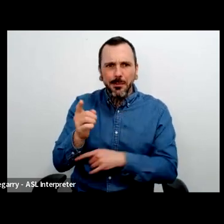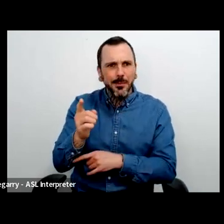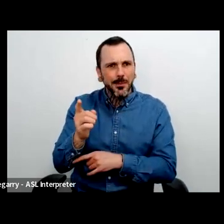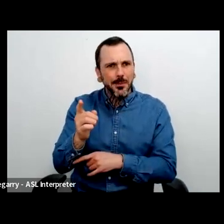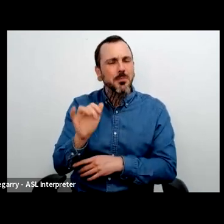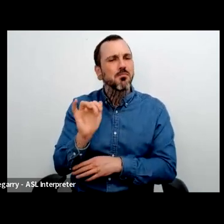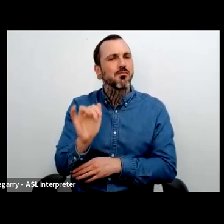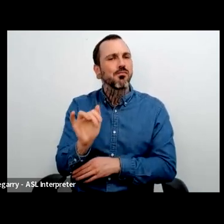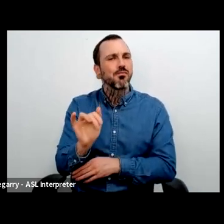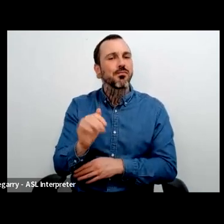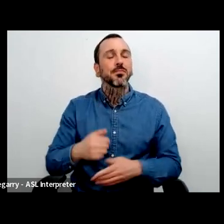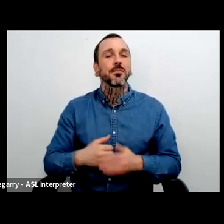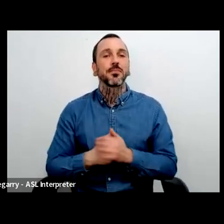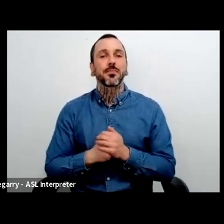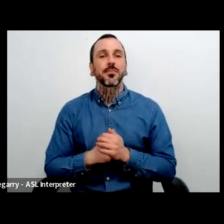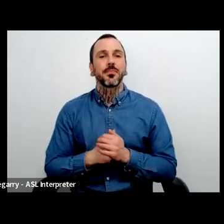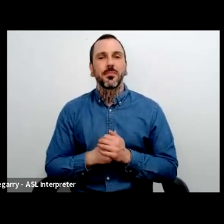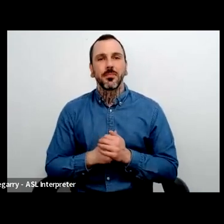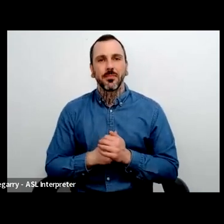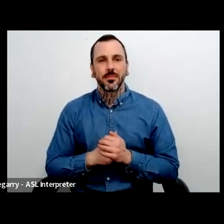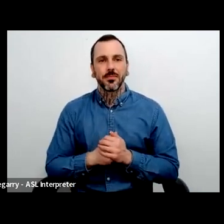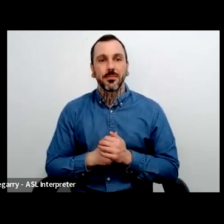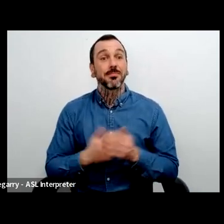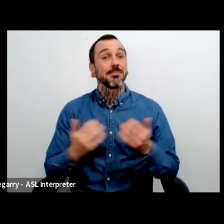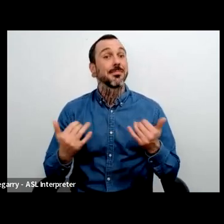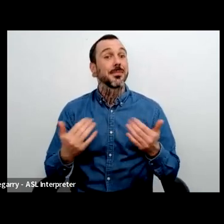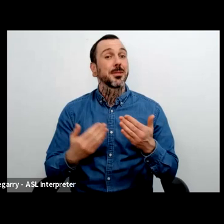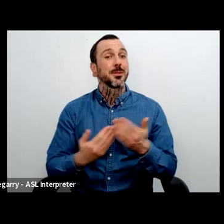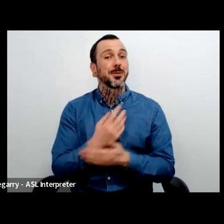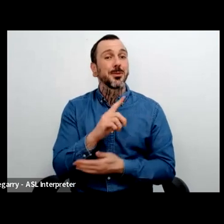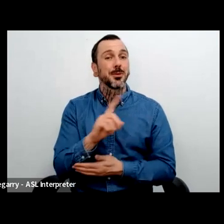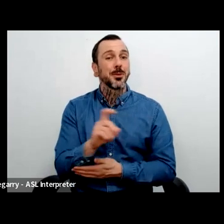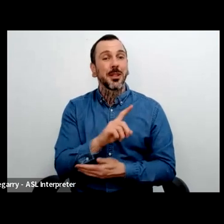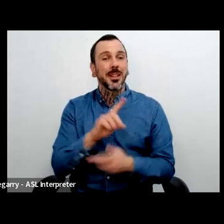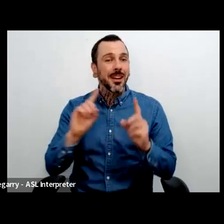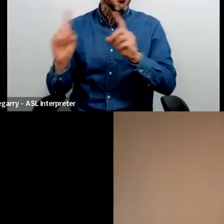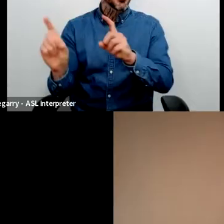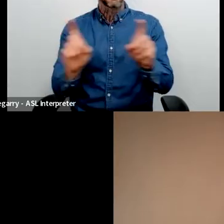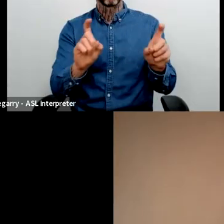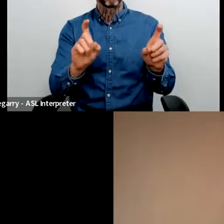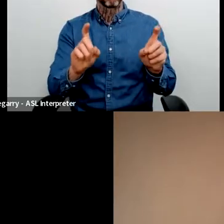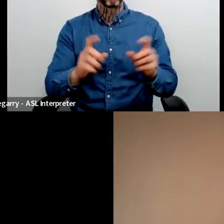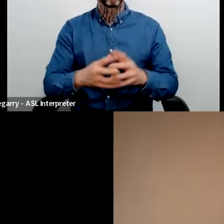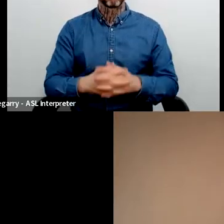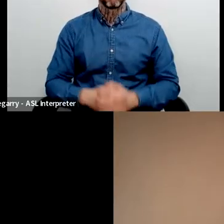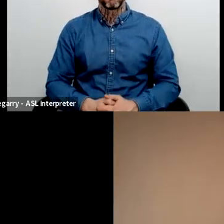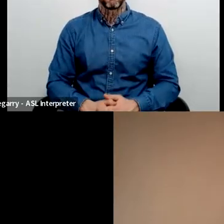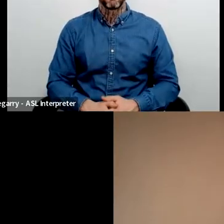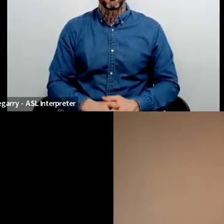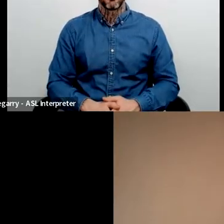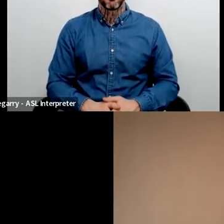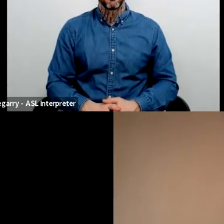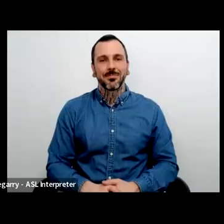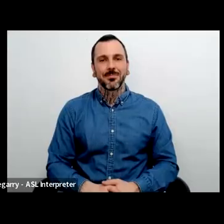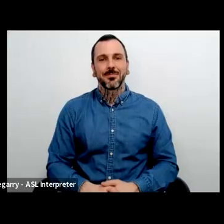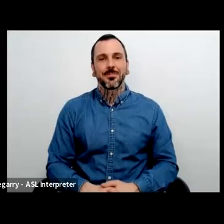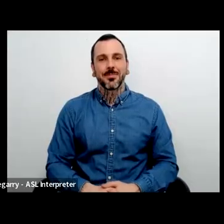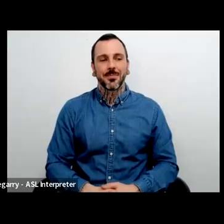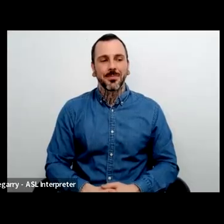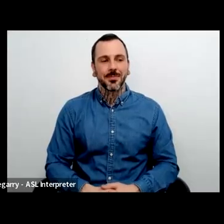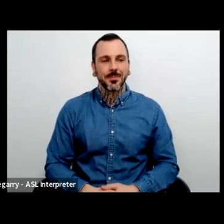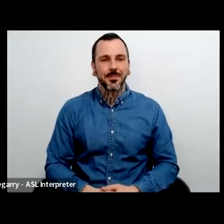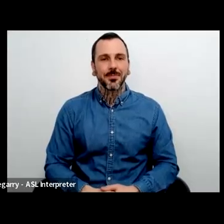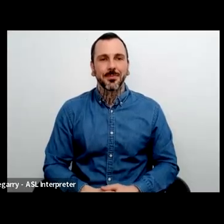like to raise another question, and all of you, we've all discussed